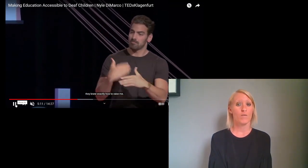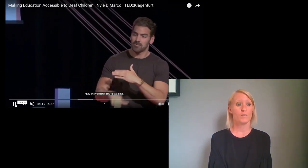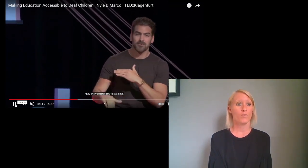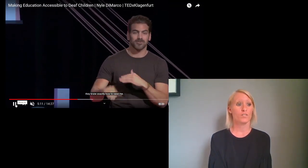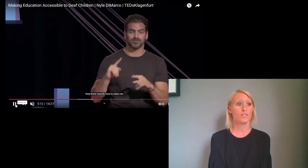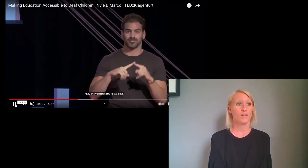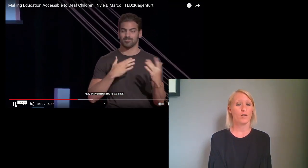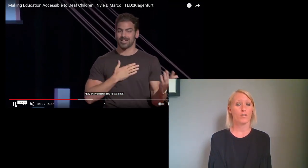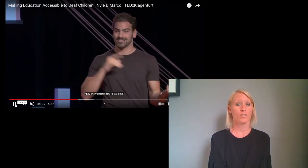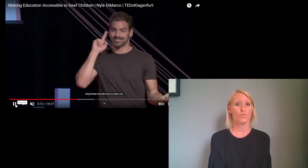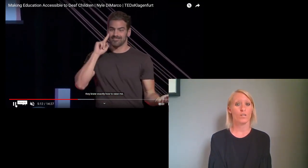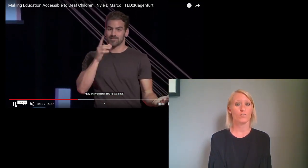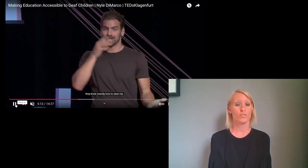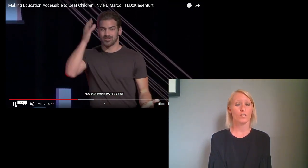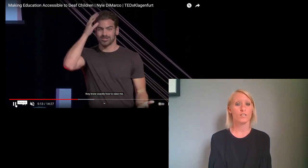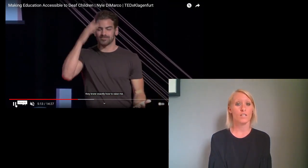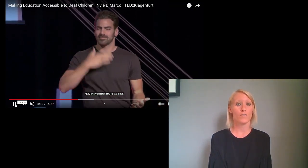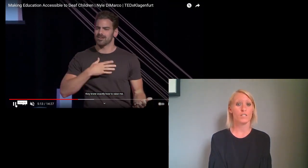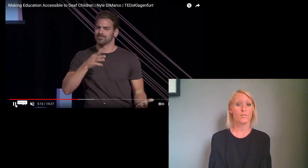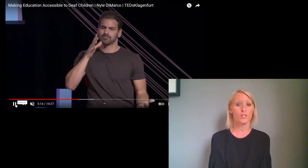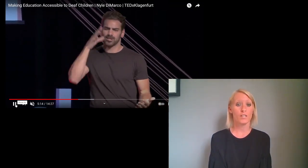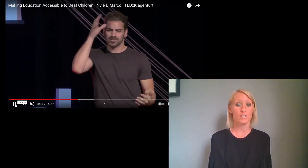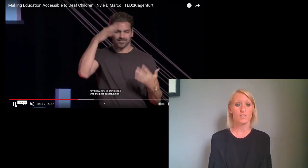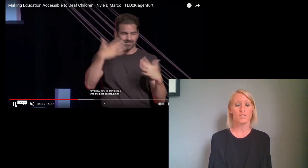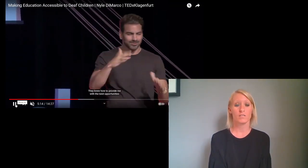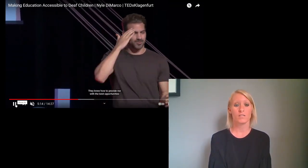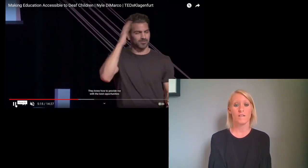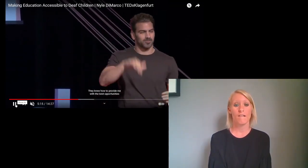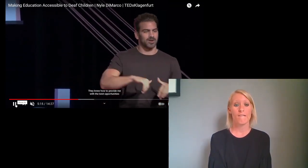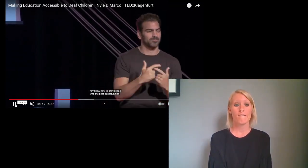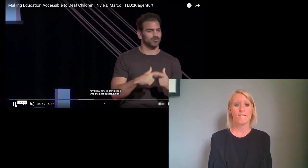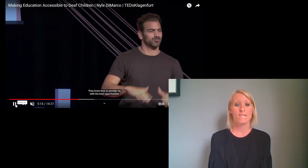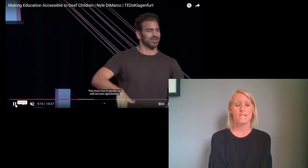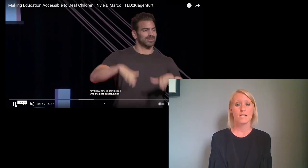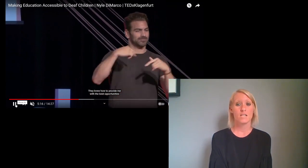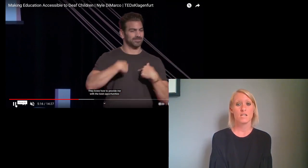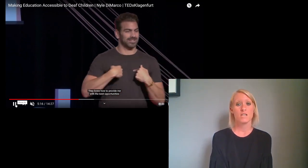And I was born to deaf parents who understood the deaf experience,